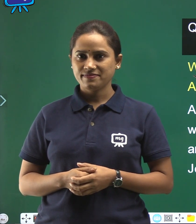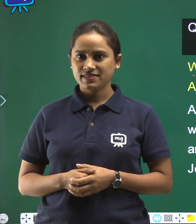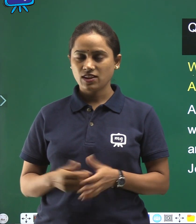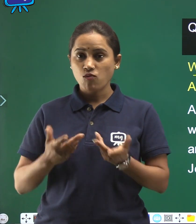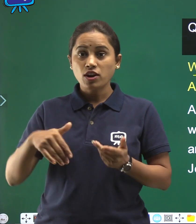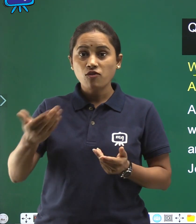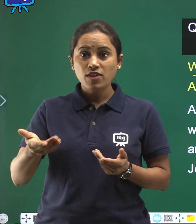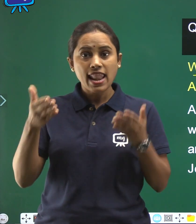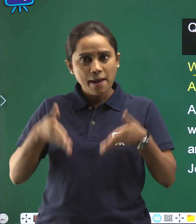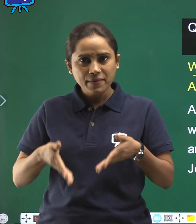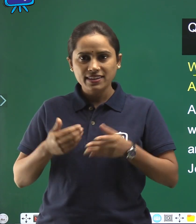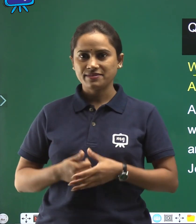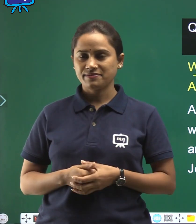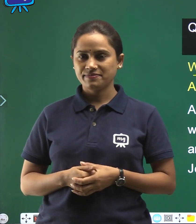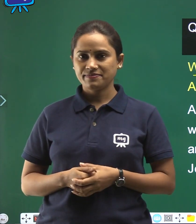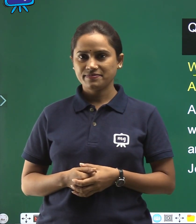What will happen